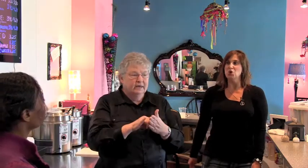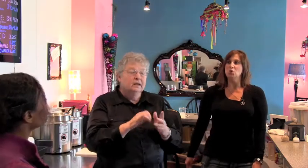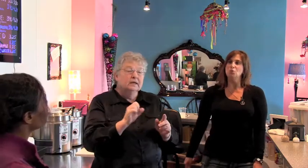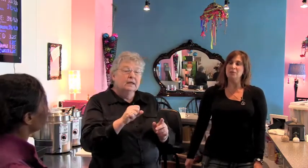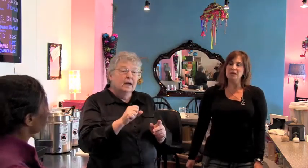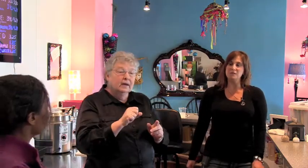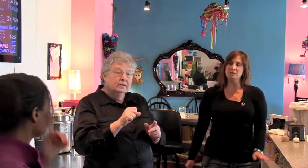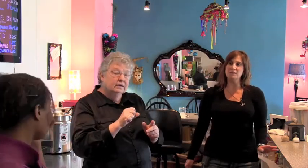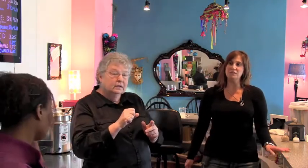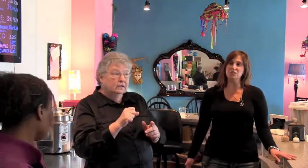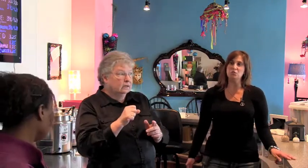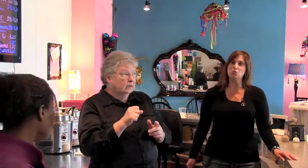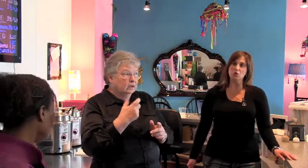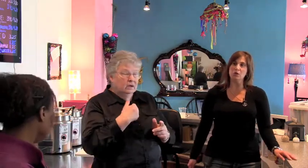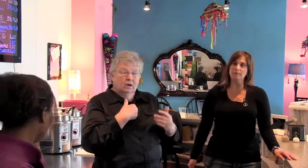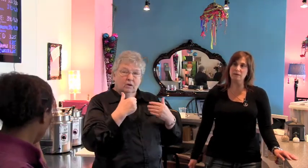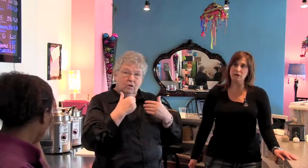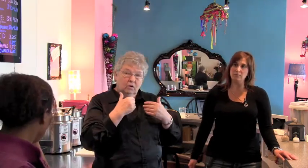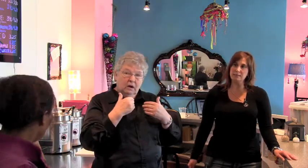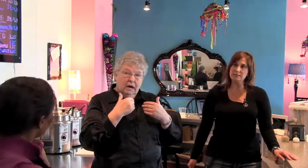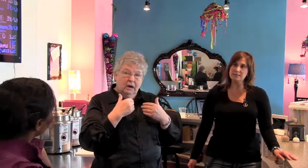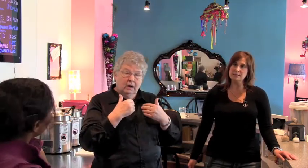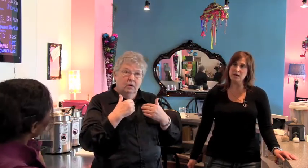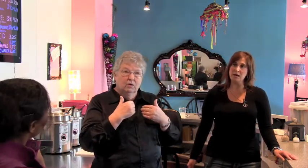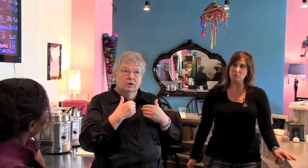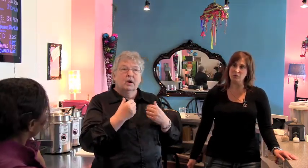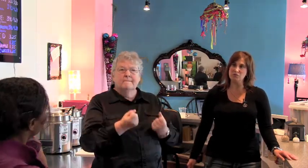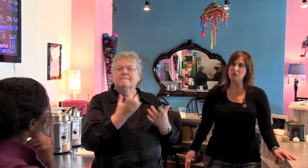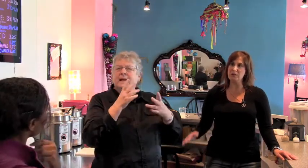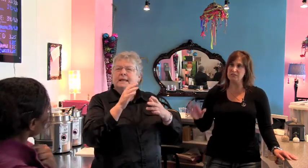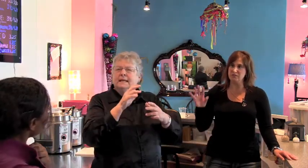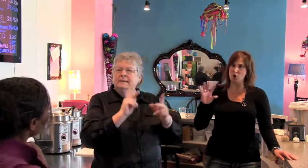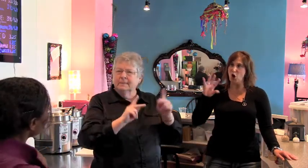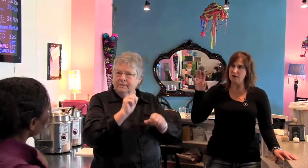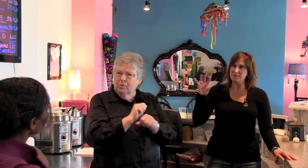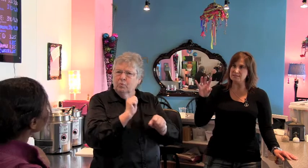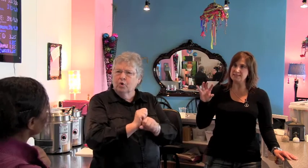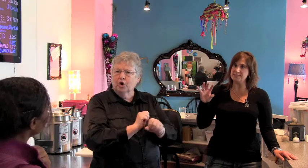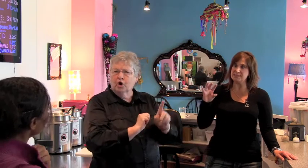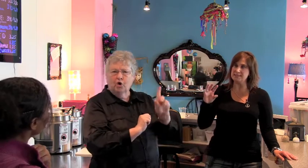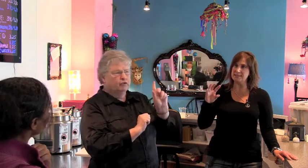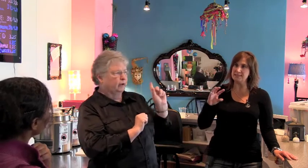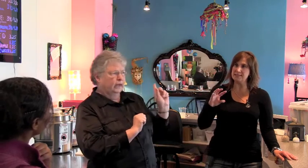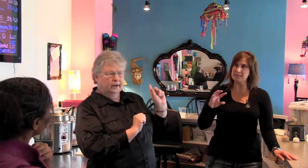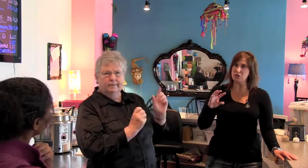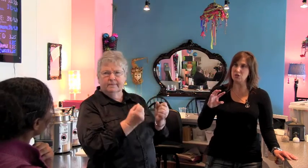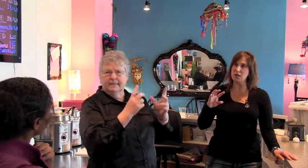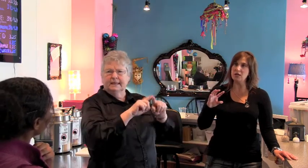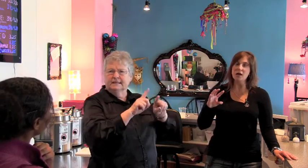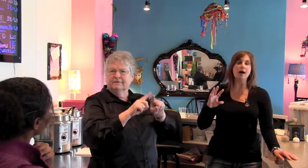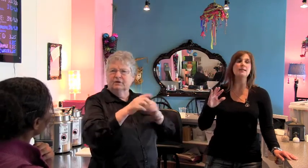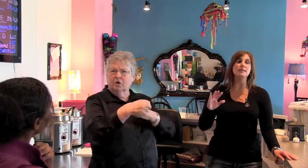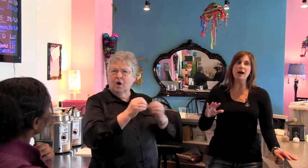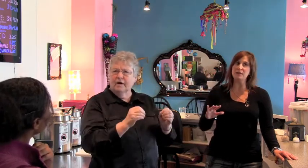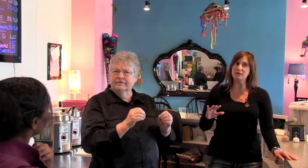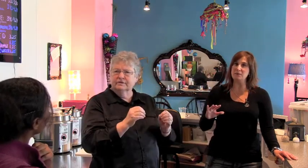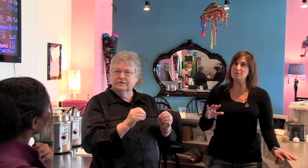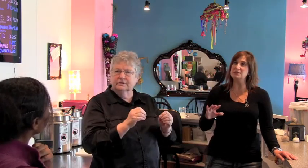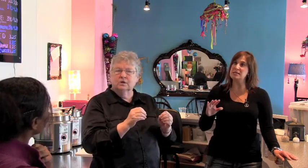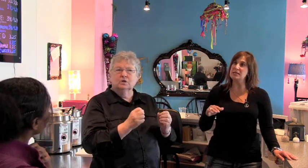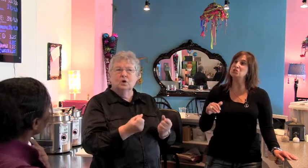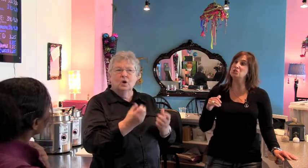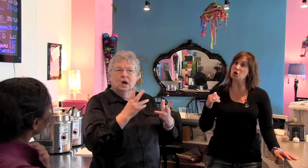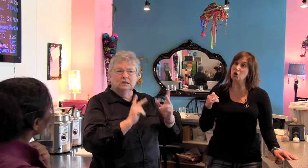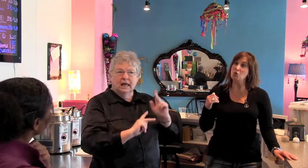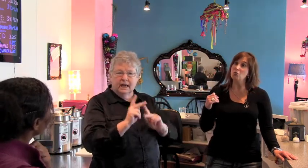tell you. Because we have such a work environment, we have so many different offices in this area, a lot of the